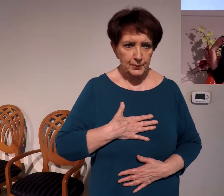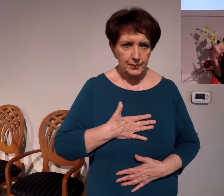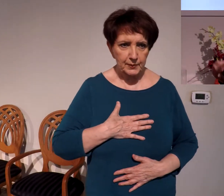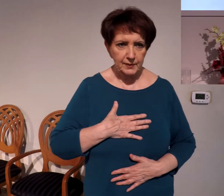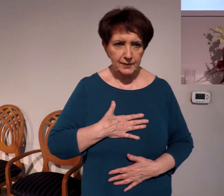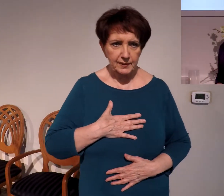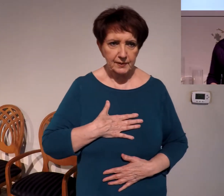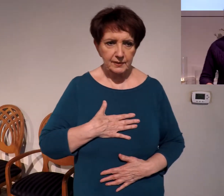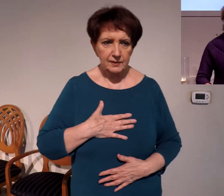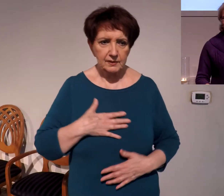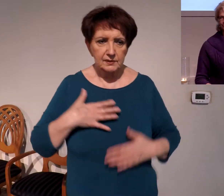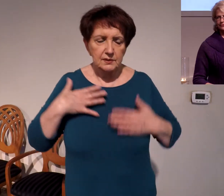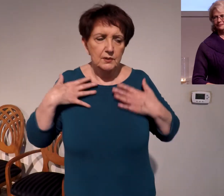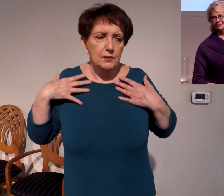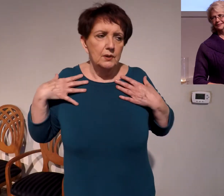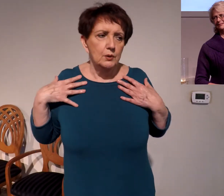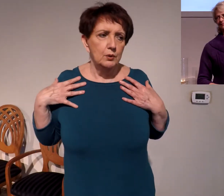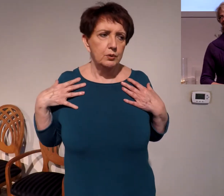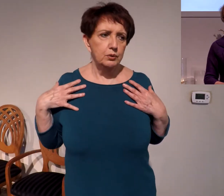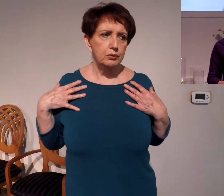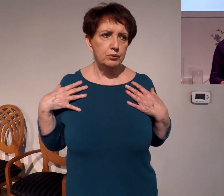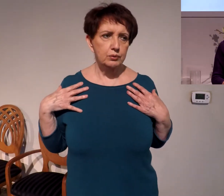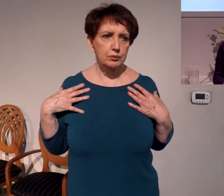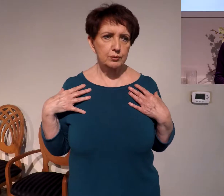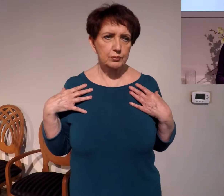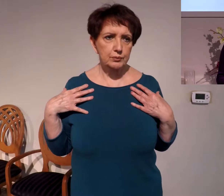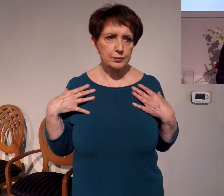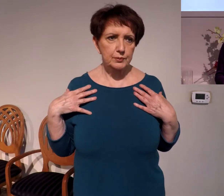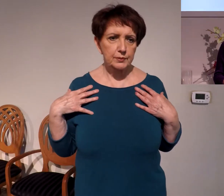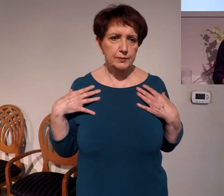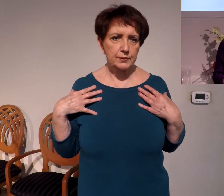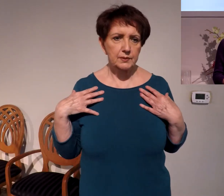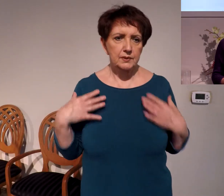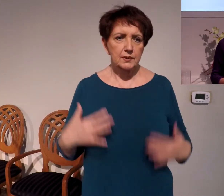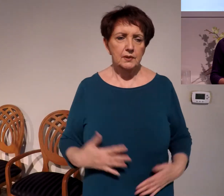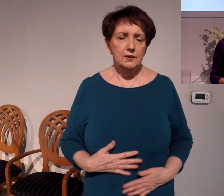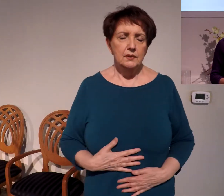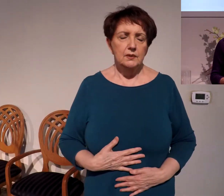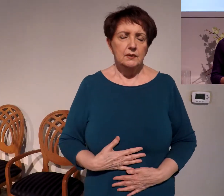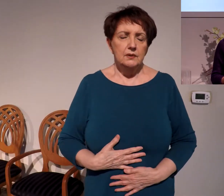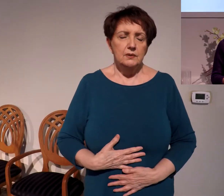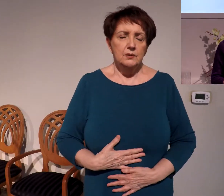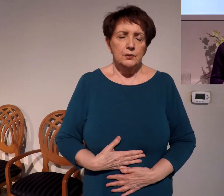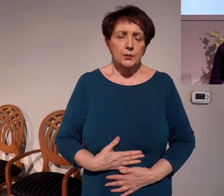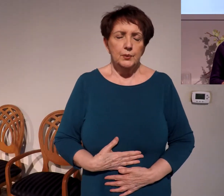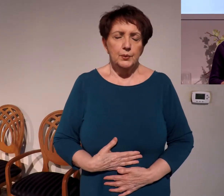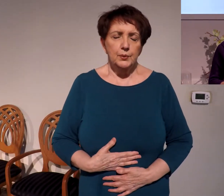Drop it out of your shoulders. Belly breathe.